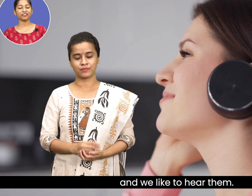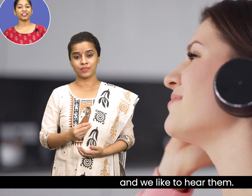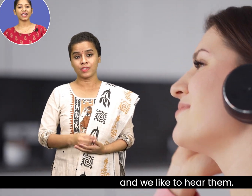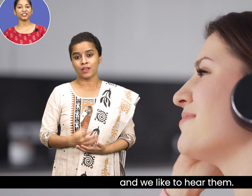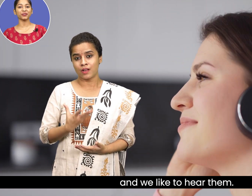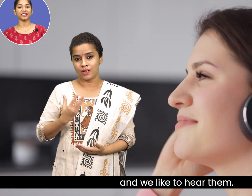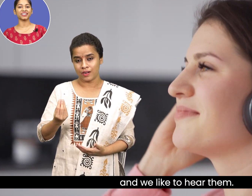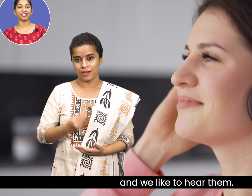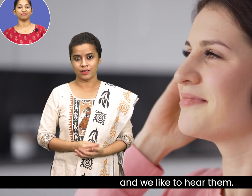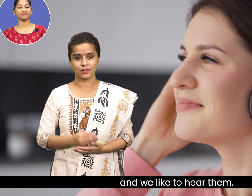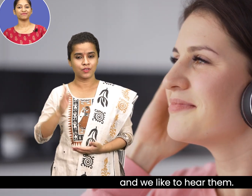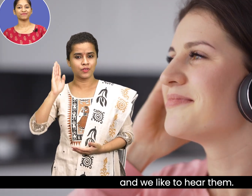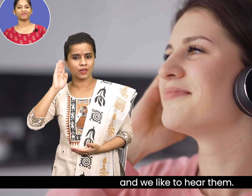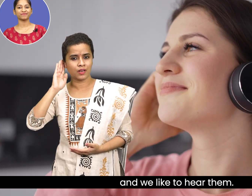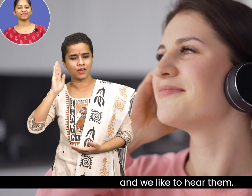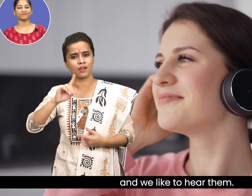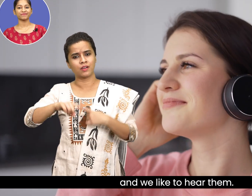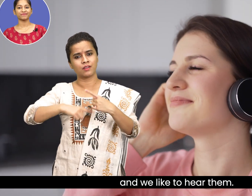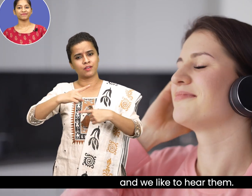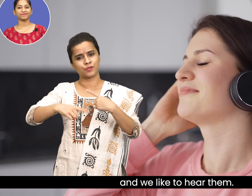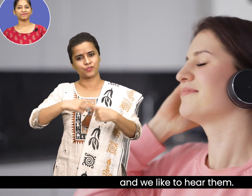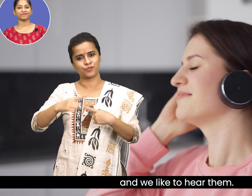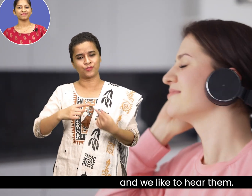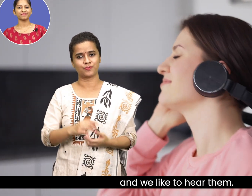and we like to hear them.